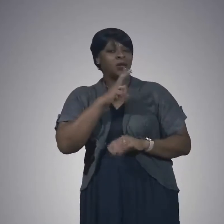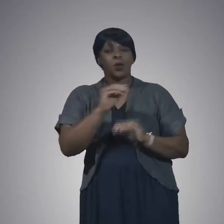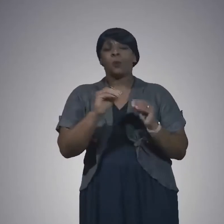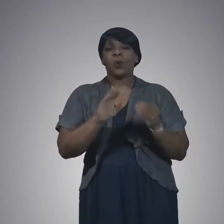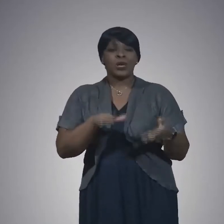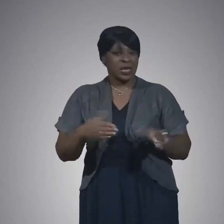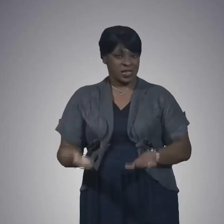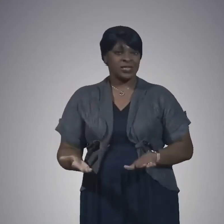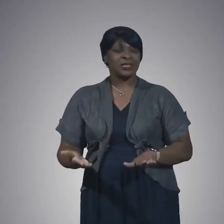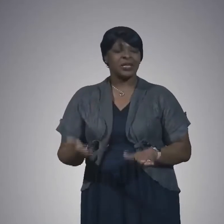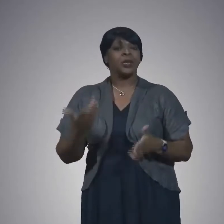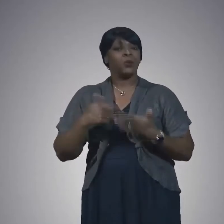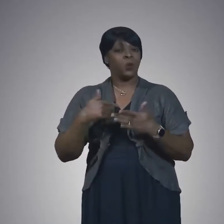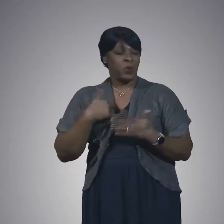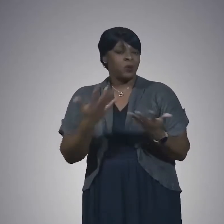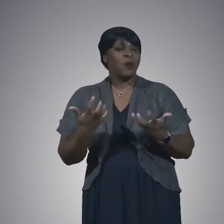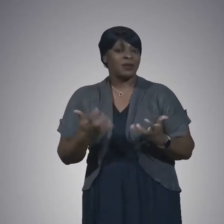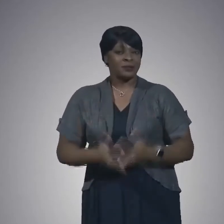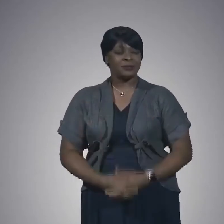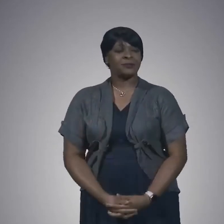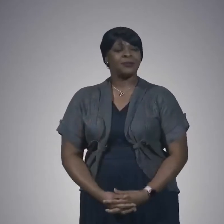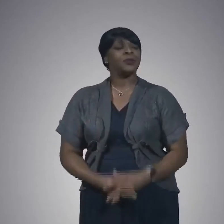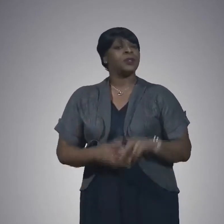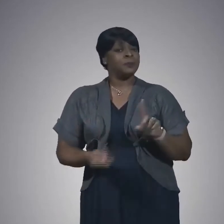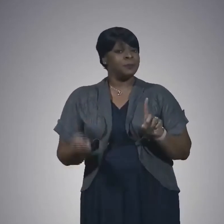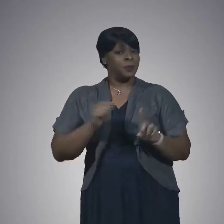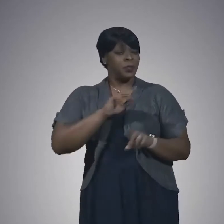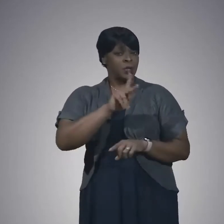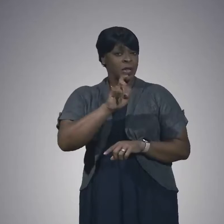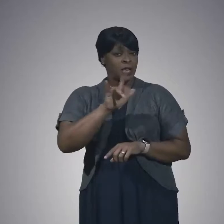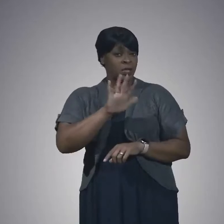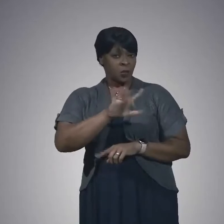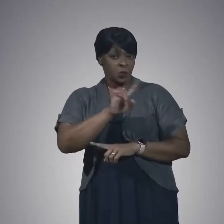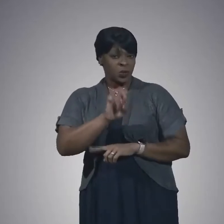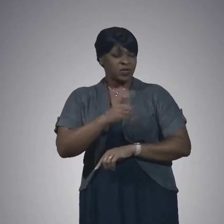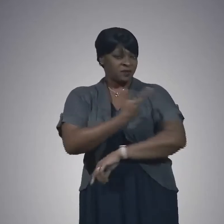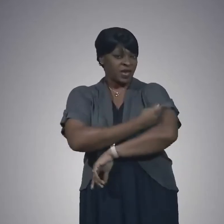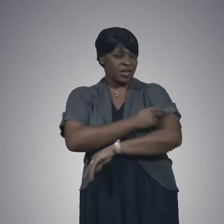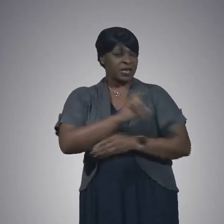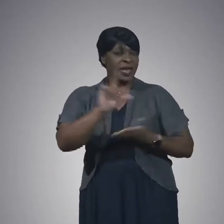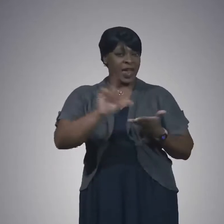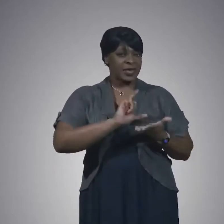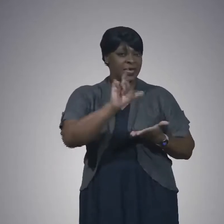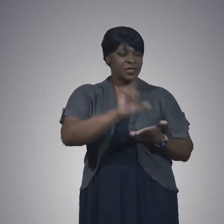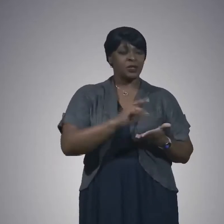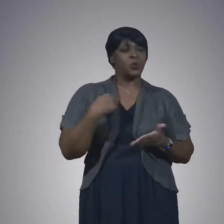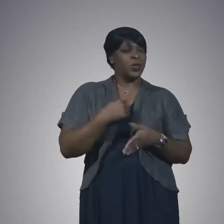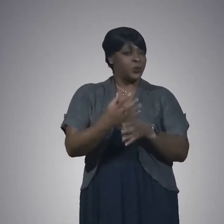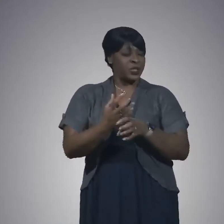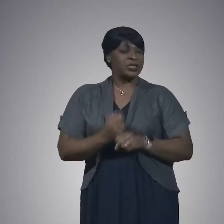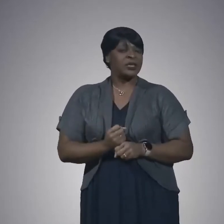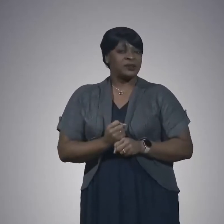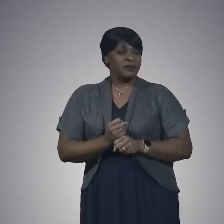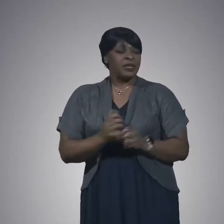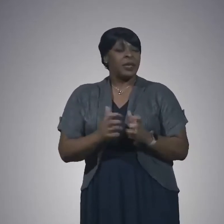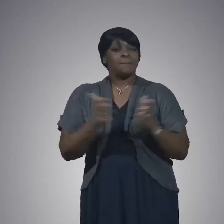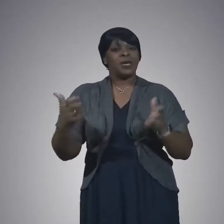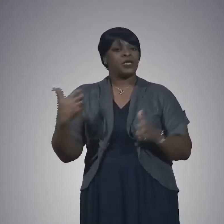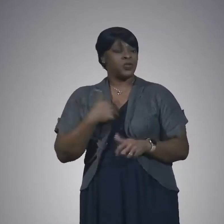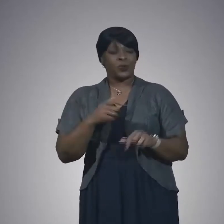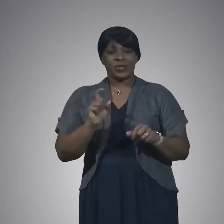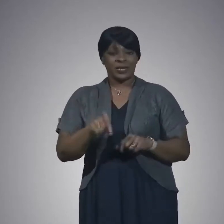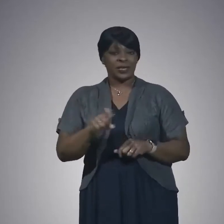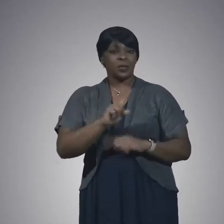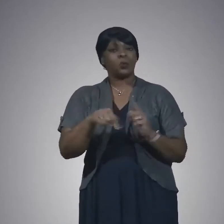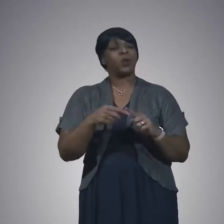deaths is what we seek. But to your question, Kelly, on the vaccine allocation, we get as much as we need